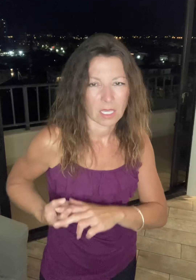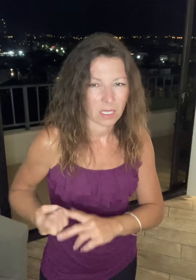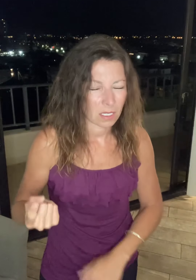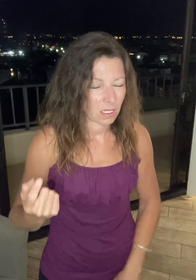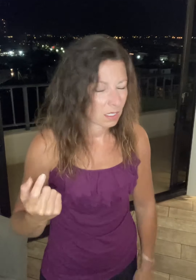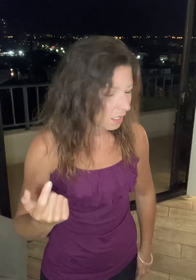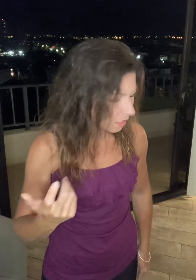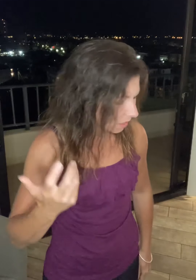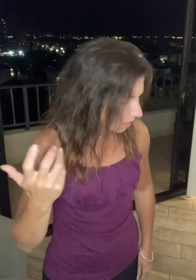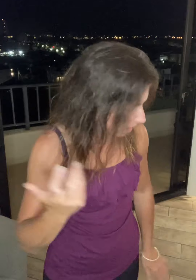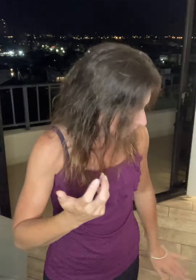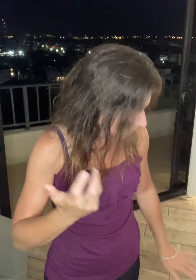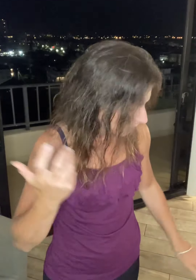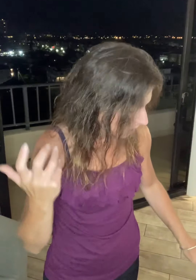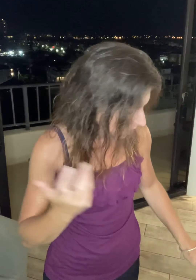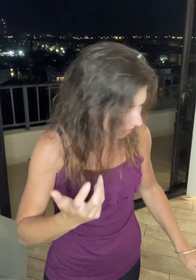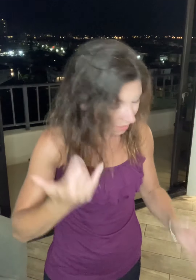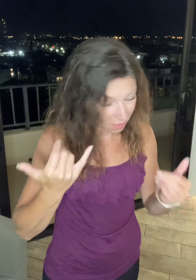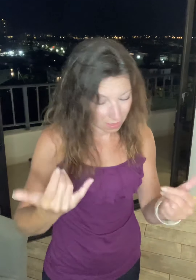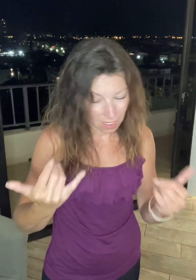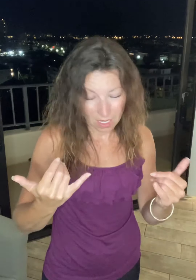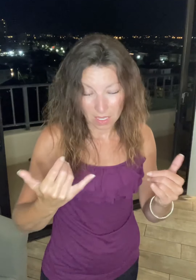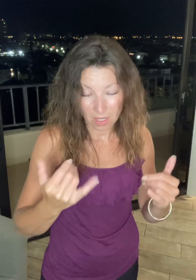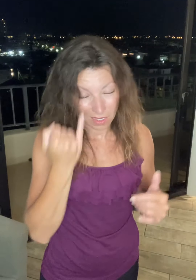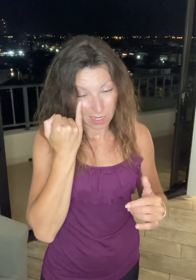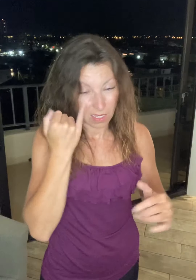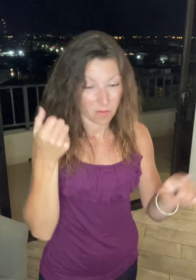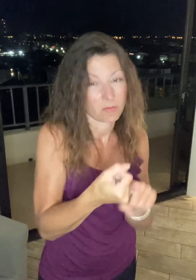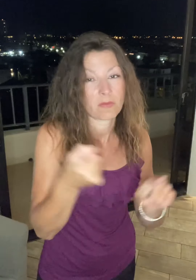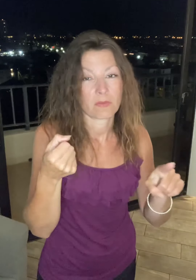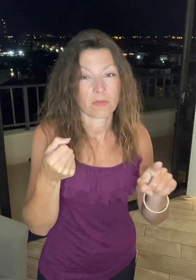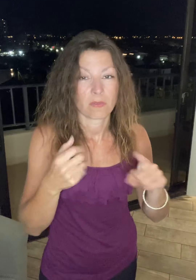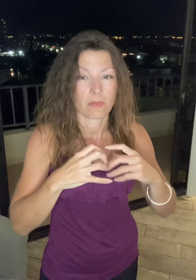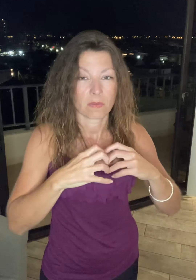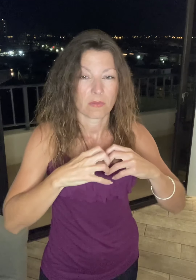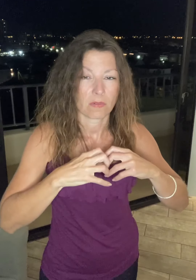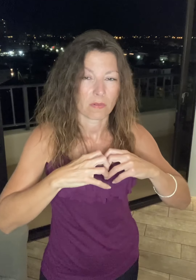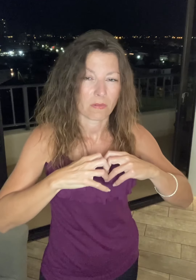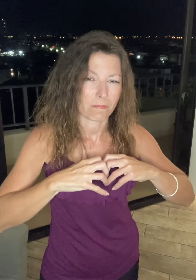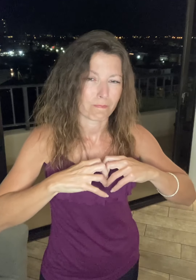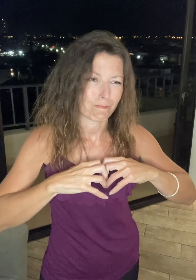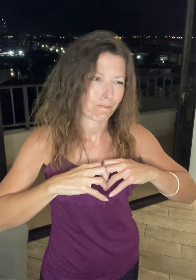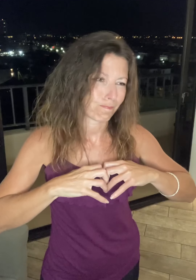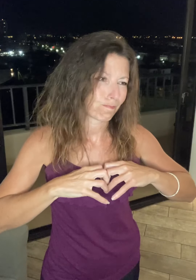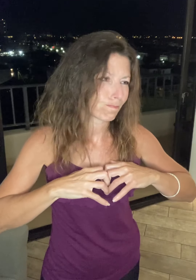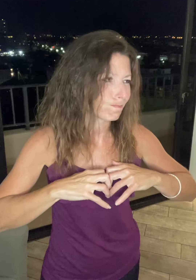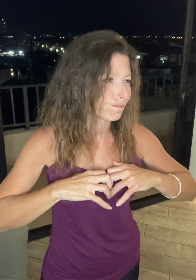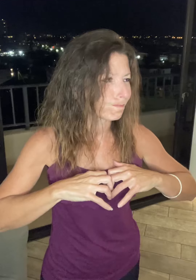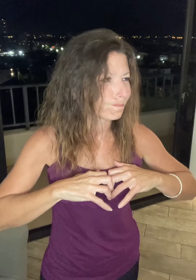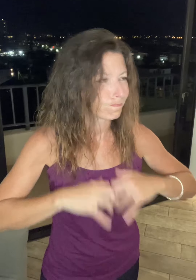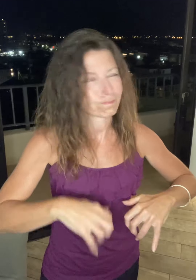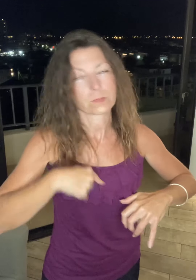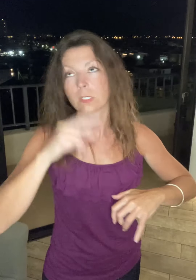These days when I'm on the brink of the edge, remember the words that you said, remember the